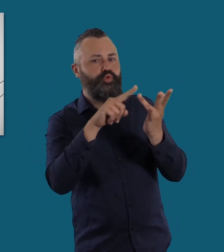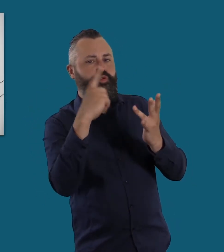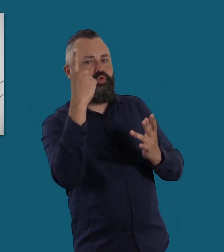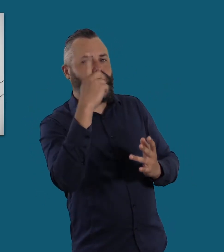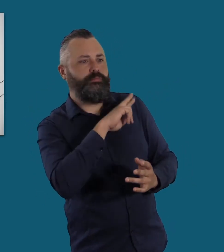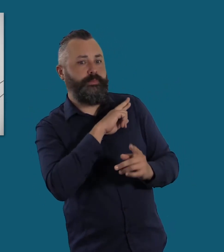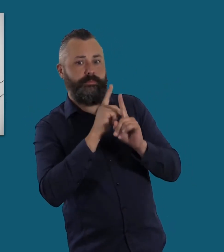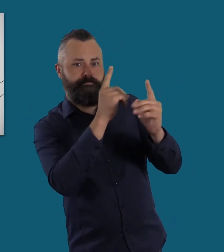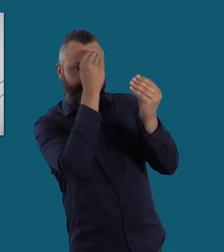at the seismometer.